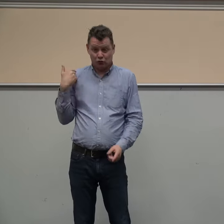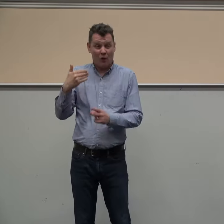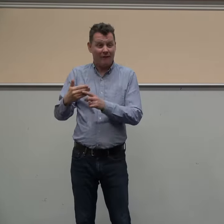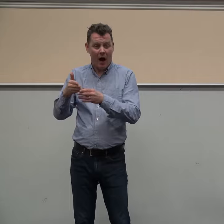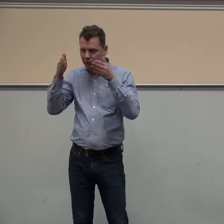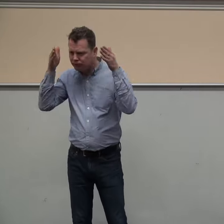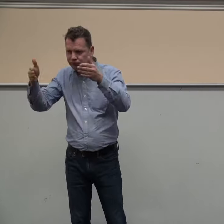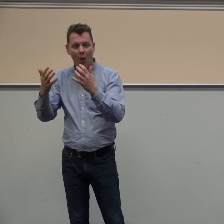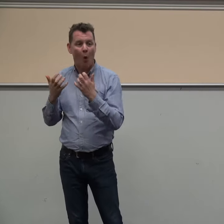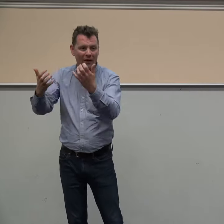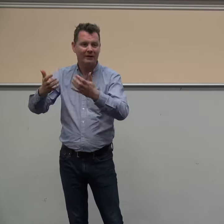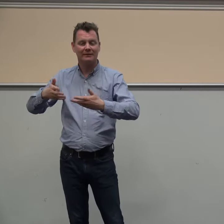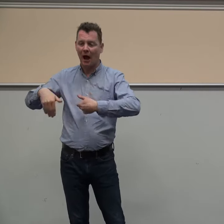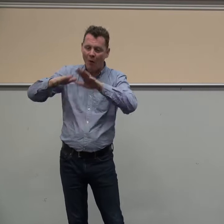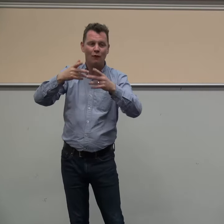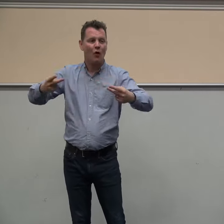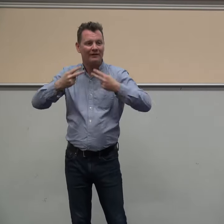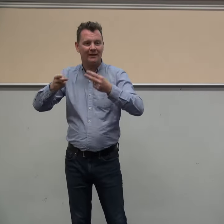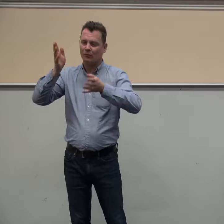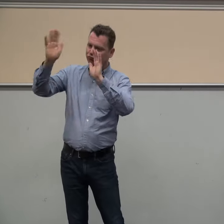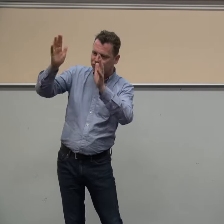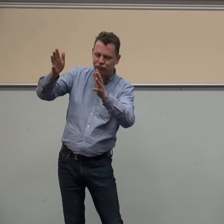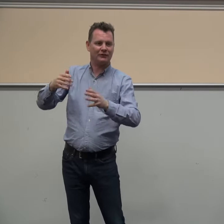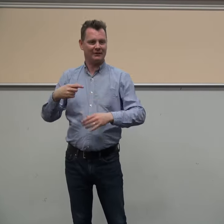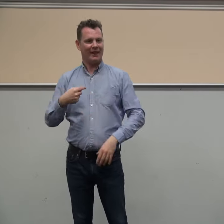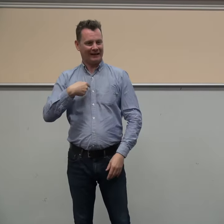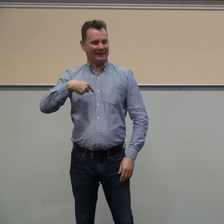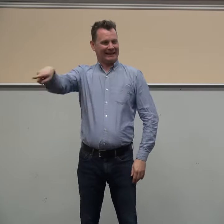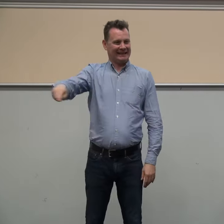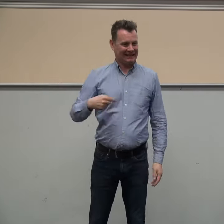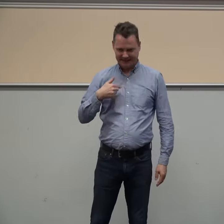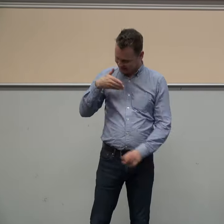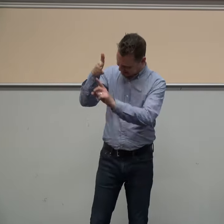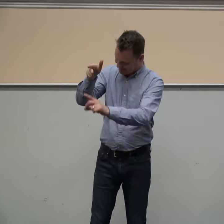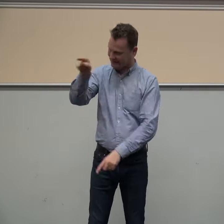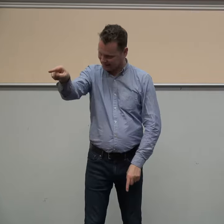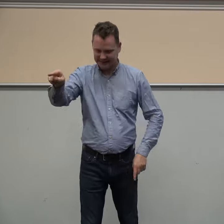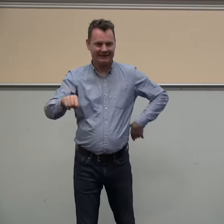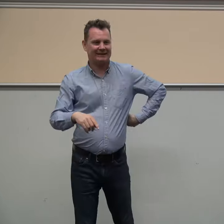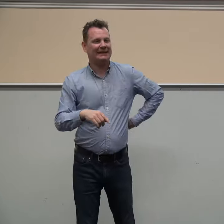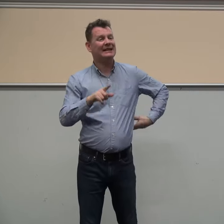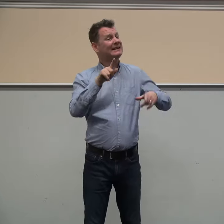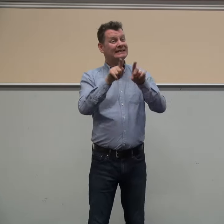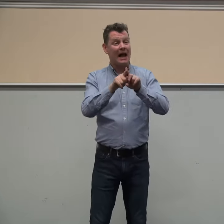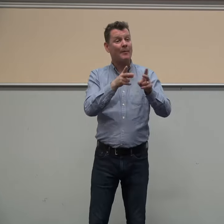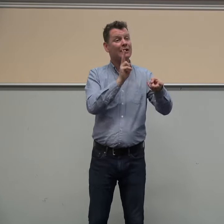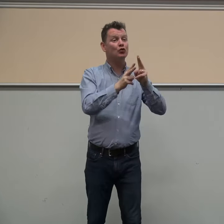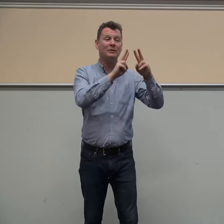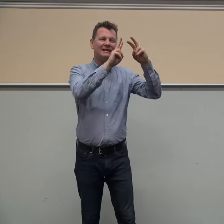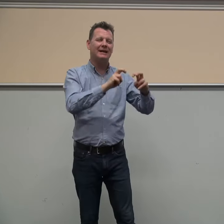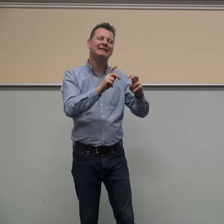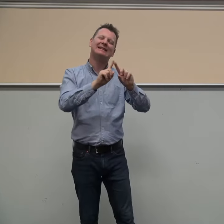audiences, taking them out for dinner, that kind of stuff after the show. That's where I'm heading. It's also the same in interpreting studies for slightly different